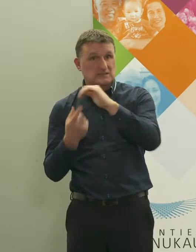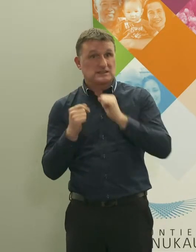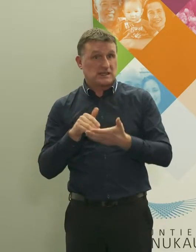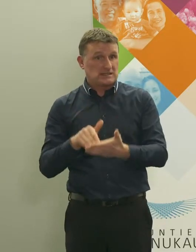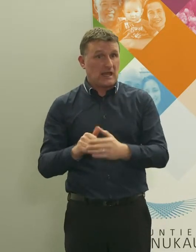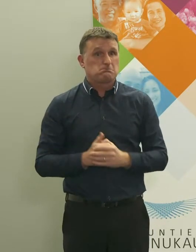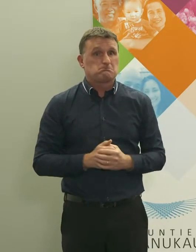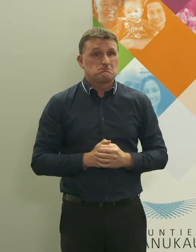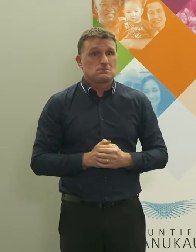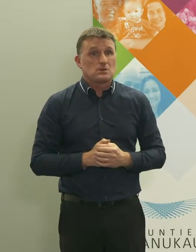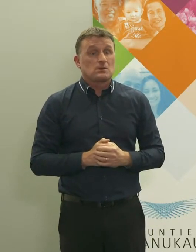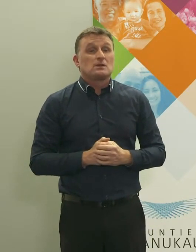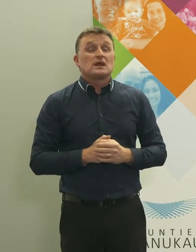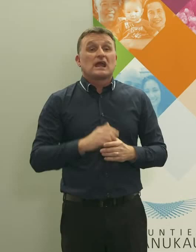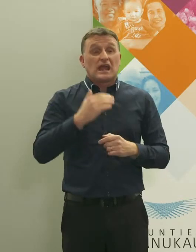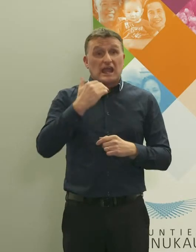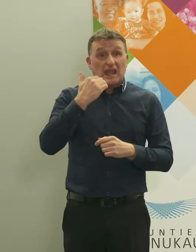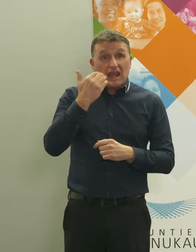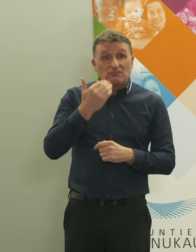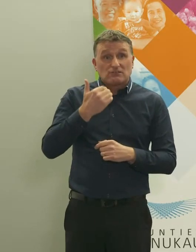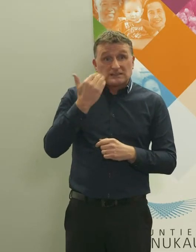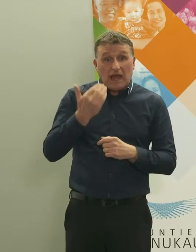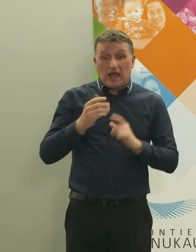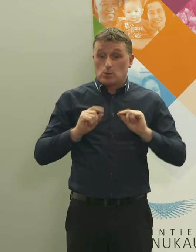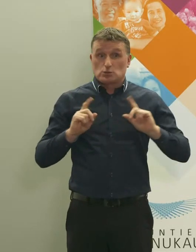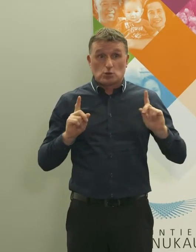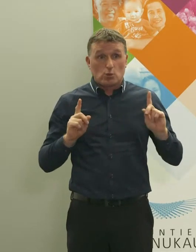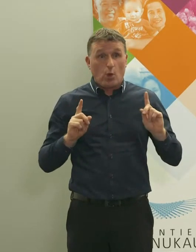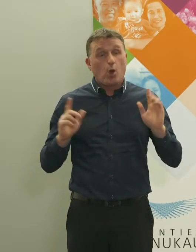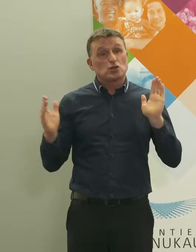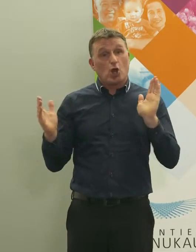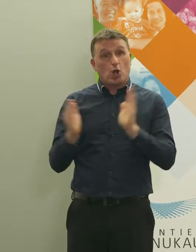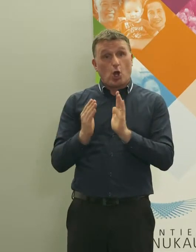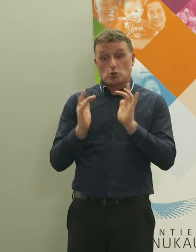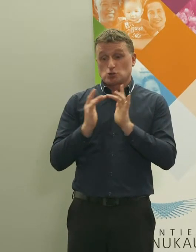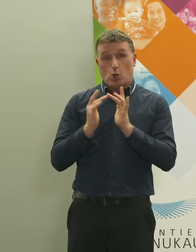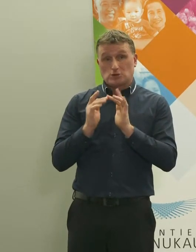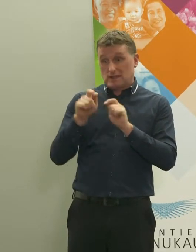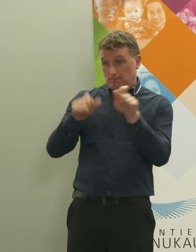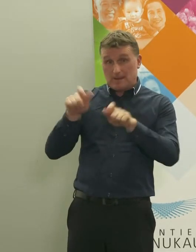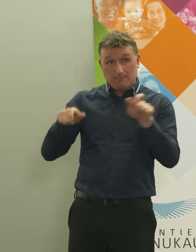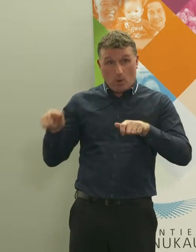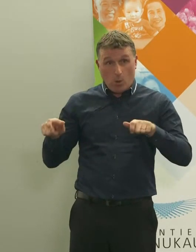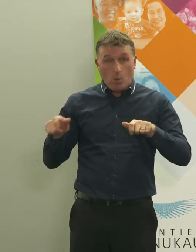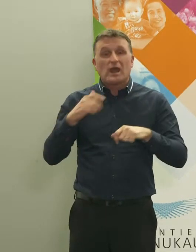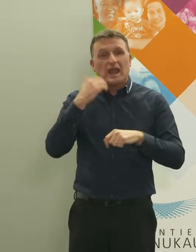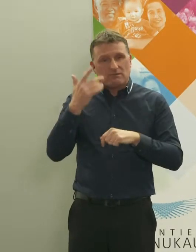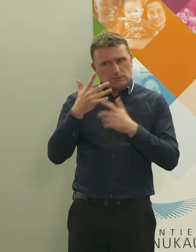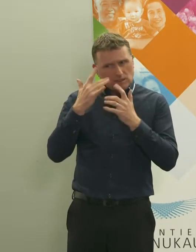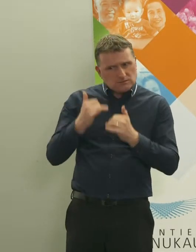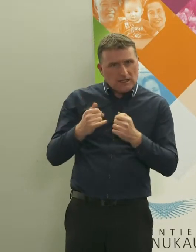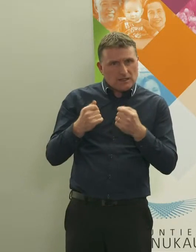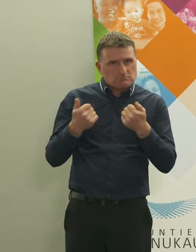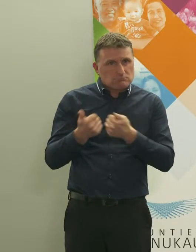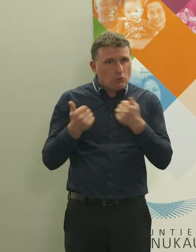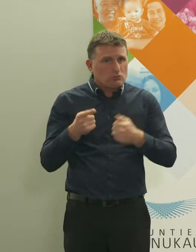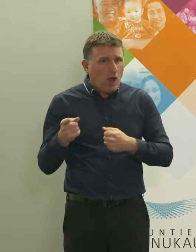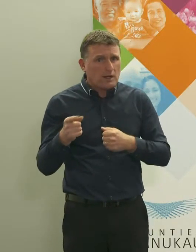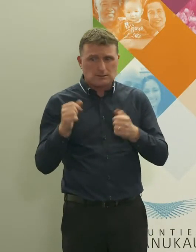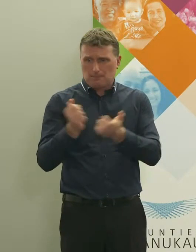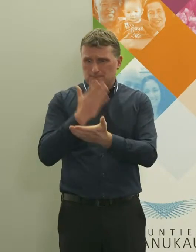then provide daily follow-up of close contacts once they're in isolation to check that they are maintaining their